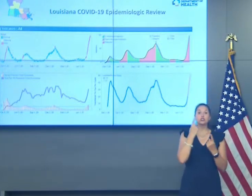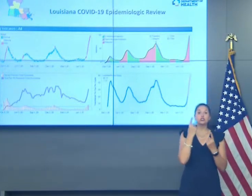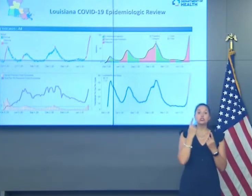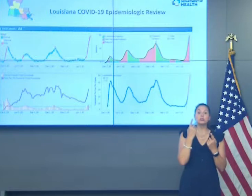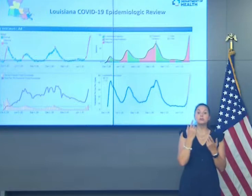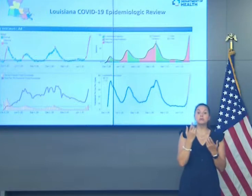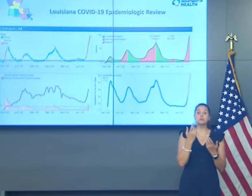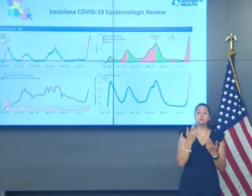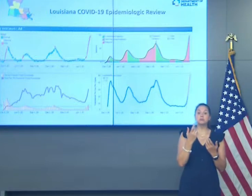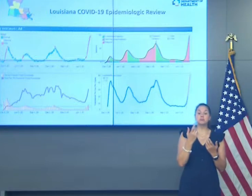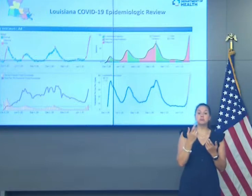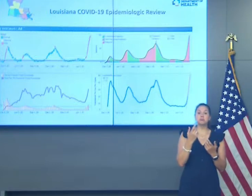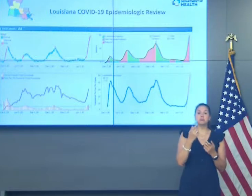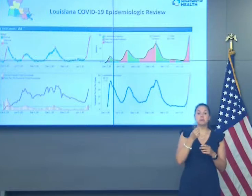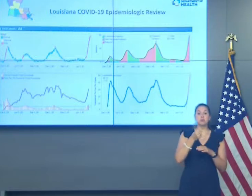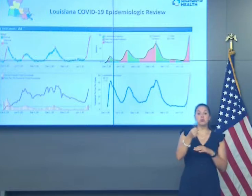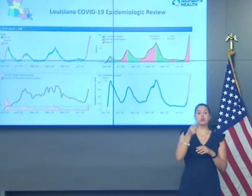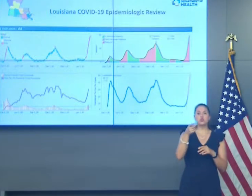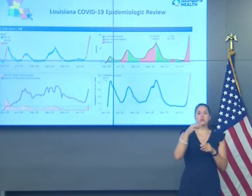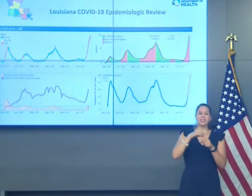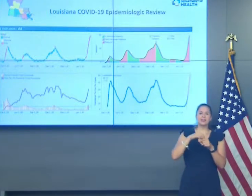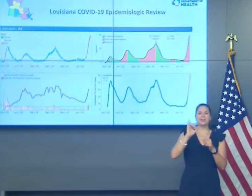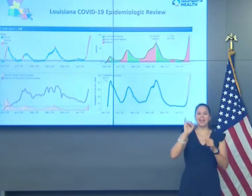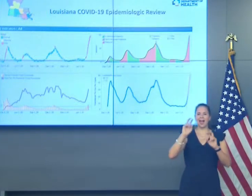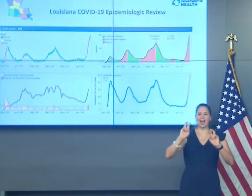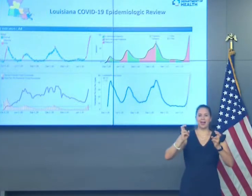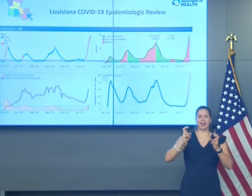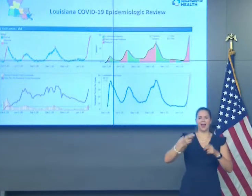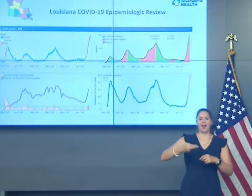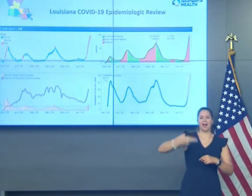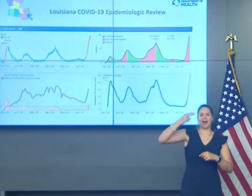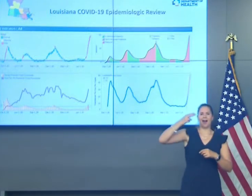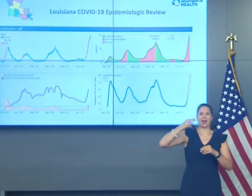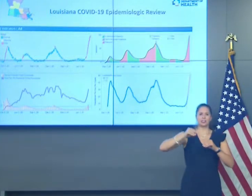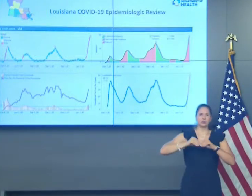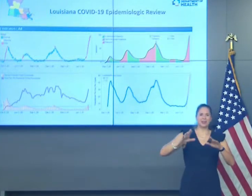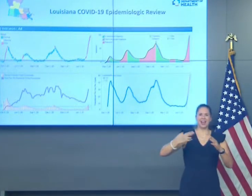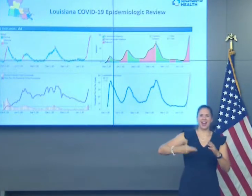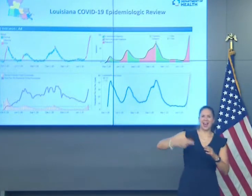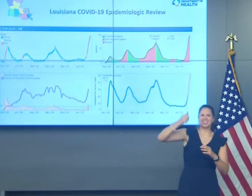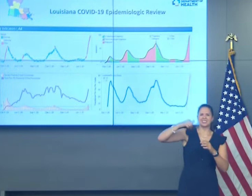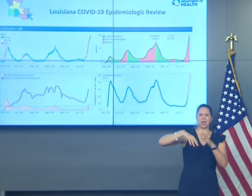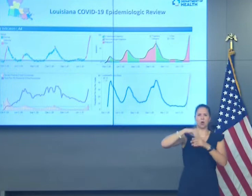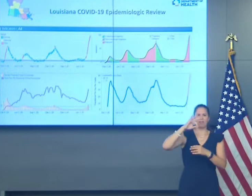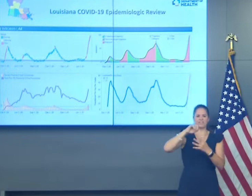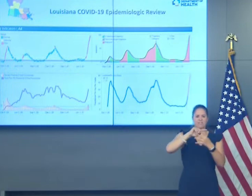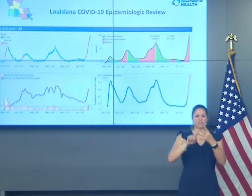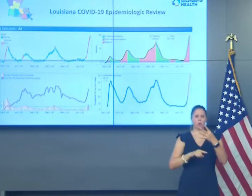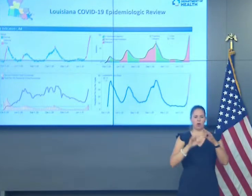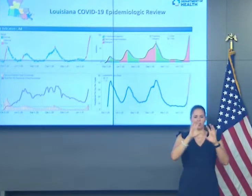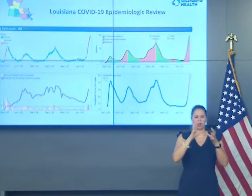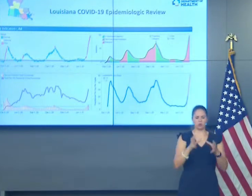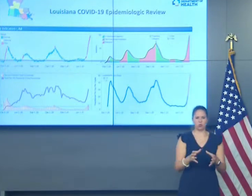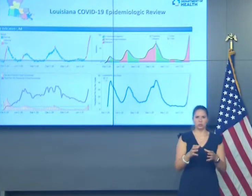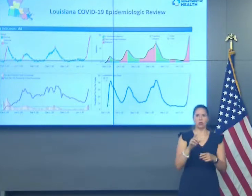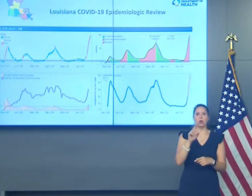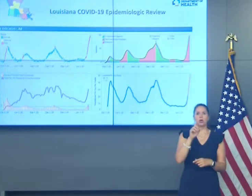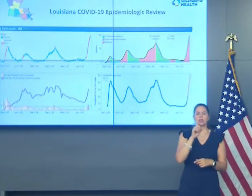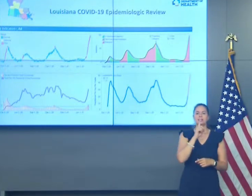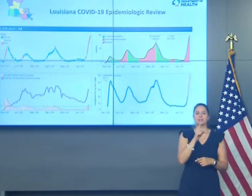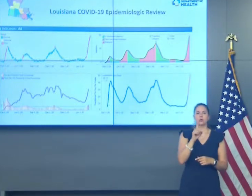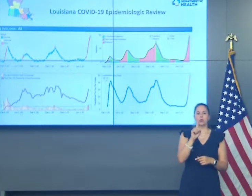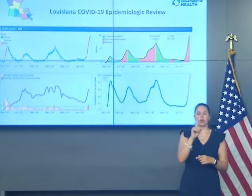to place you in the high transmission category, the highest of the 4 possible categories, is